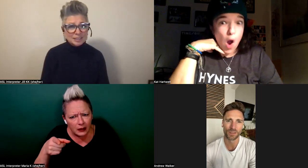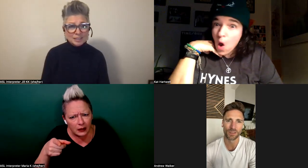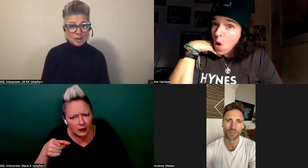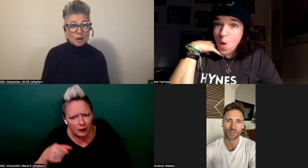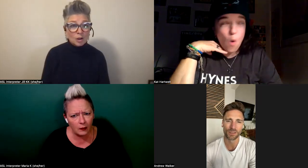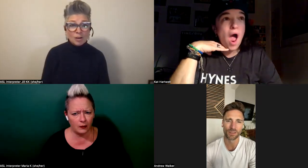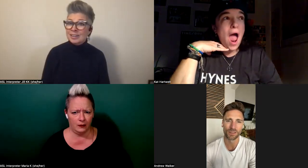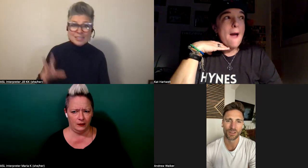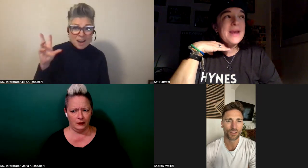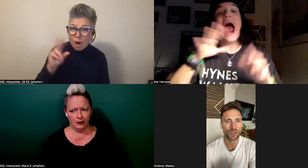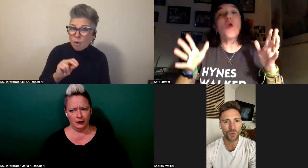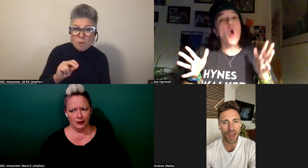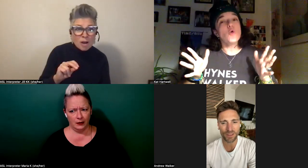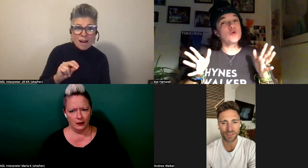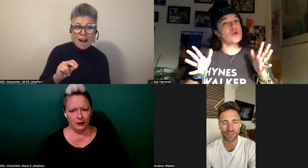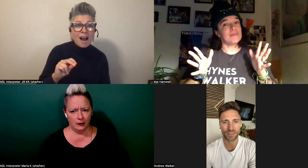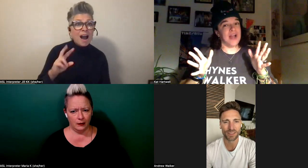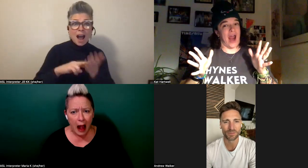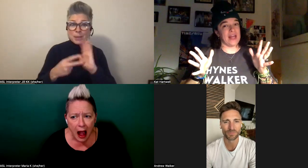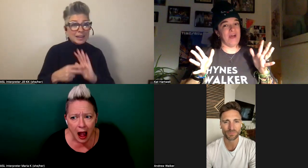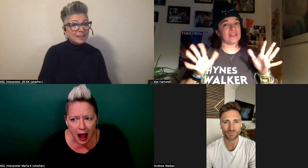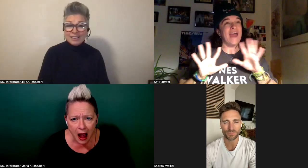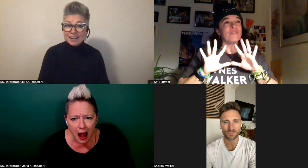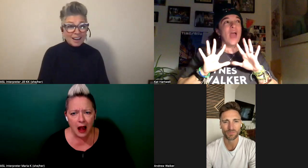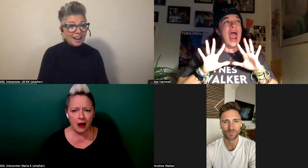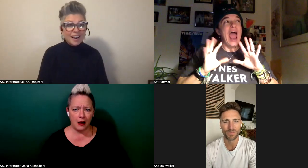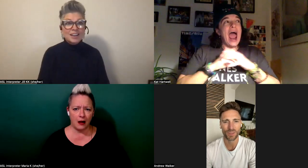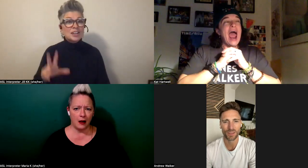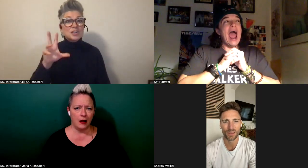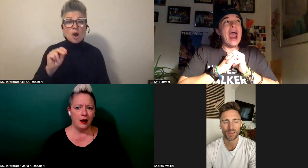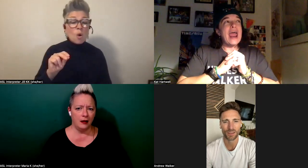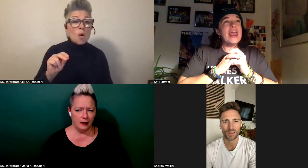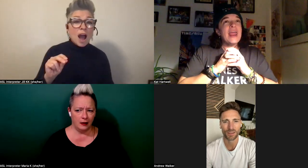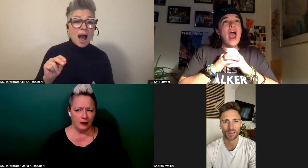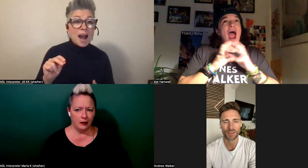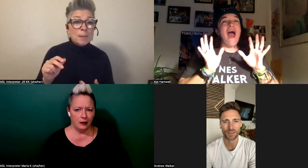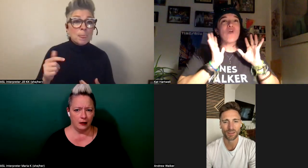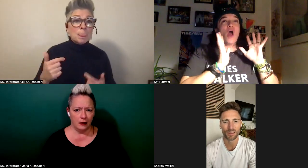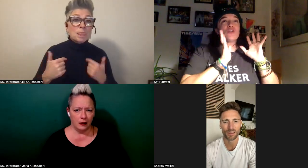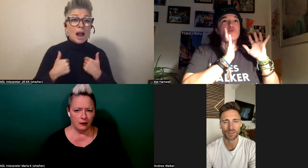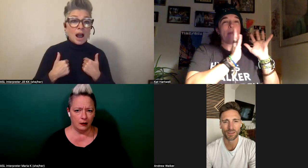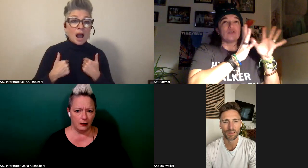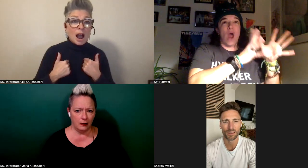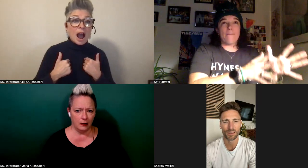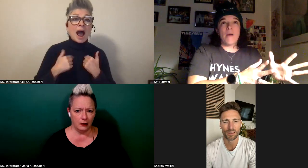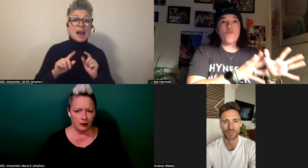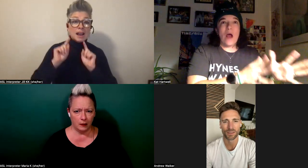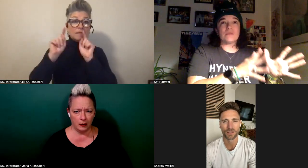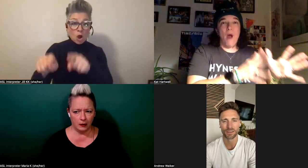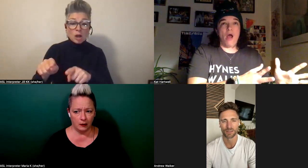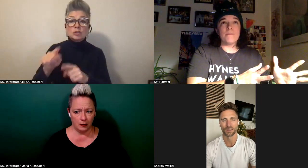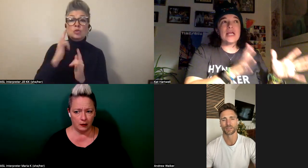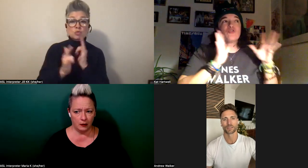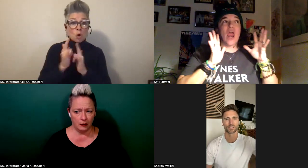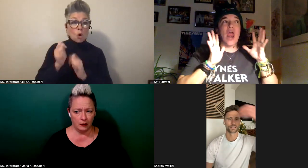No, I mean I You haven't. Christmas County event. I have gone to Ramadrama,